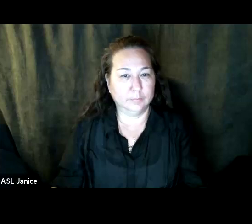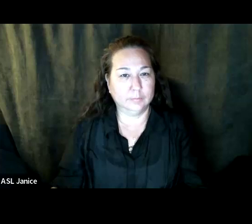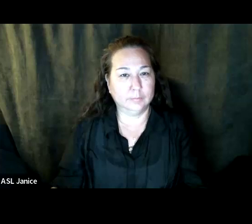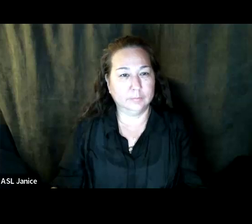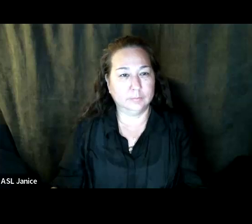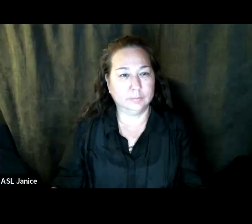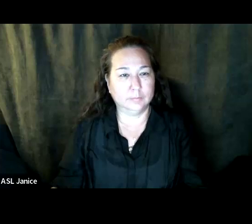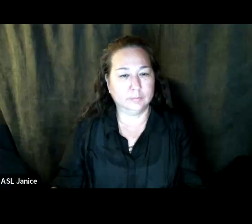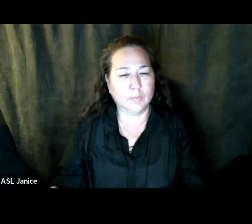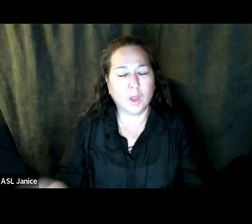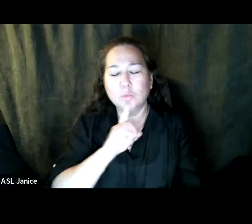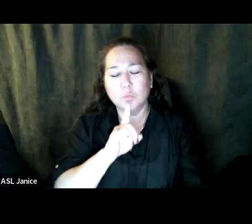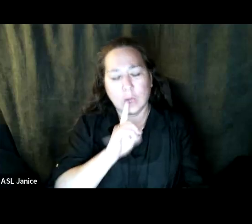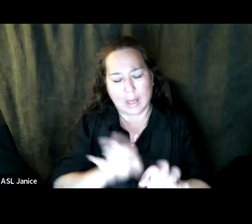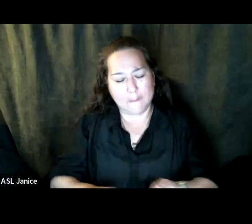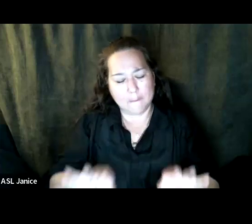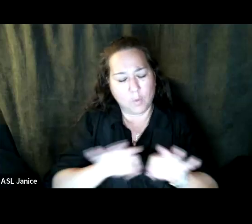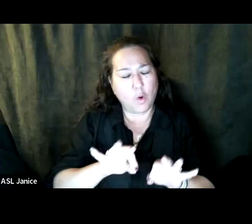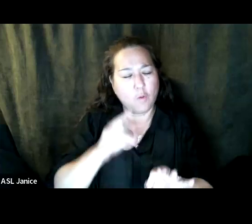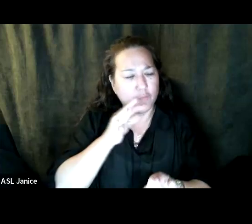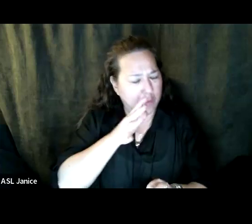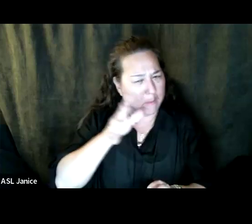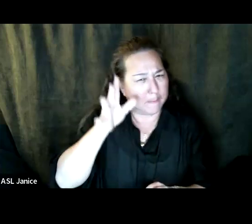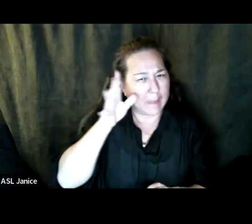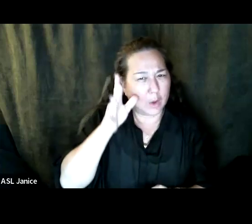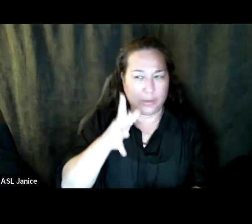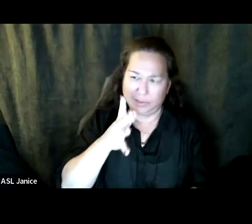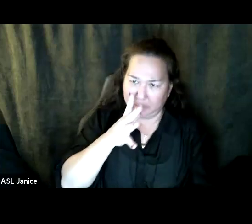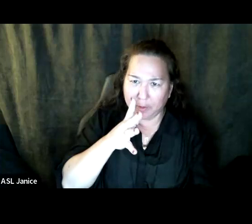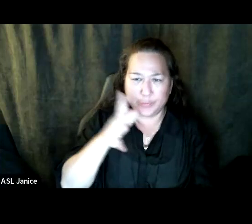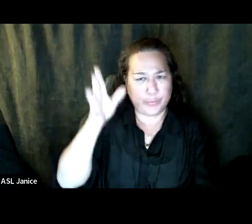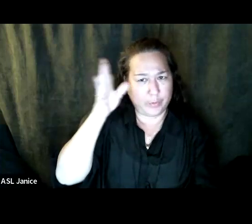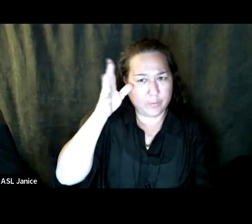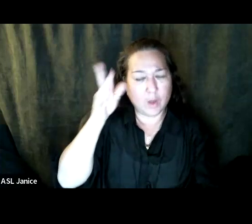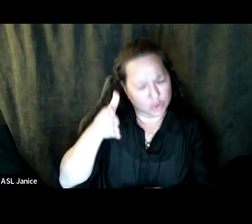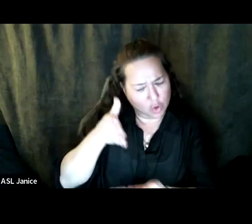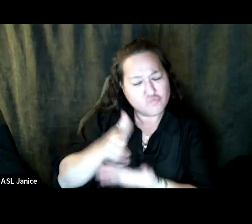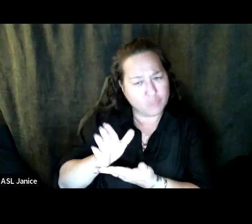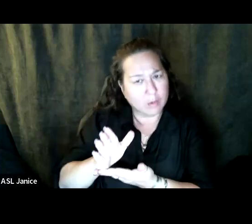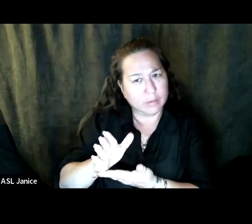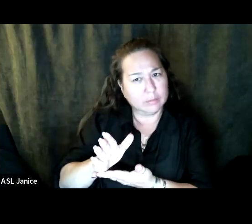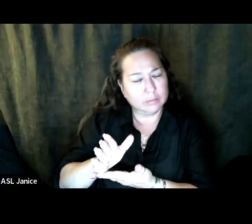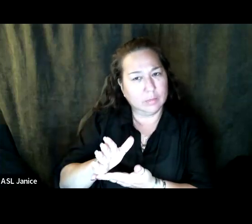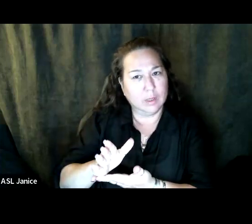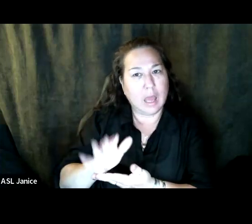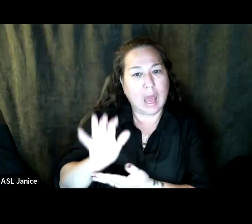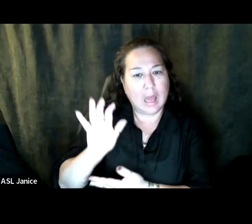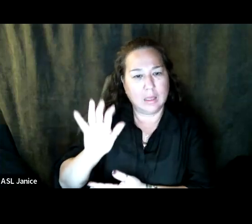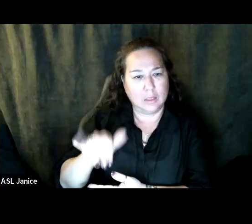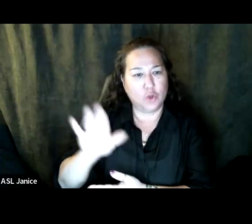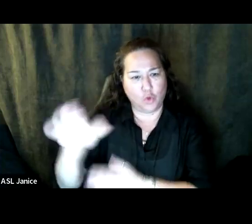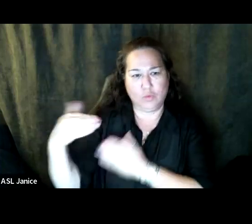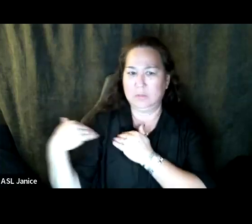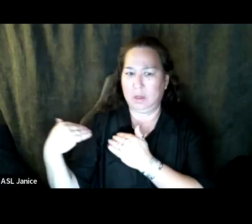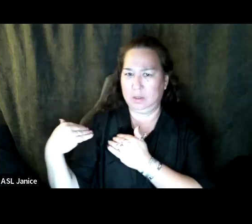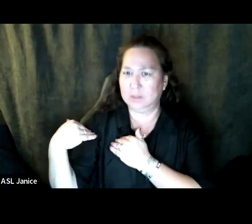the parents and the fathers and the mothers understand it is a right that they have. It is a responsibility that they have. Please get involved.